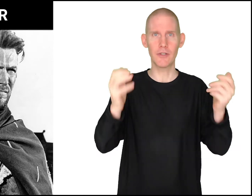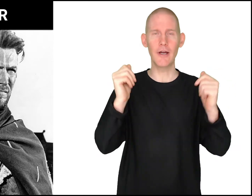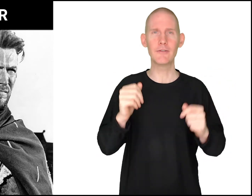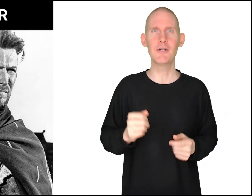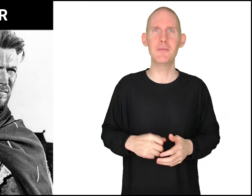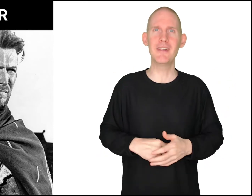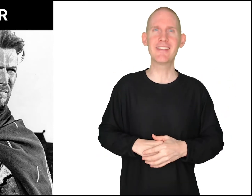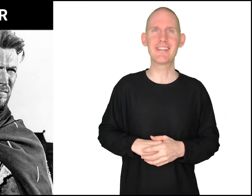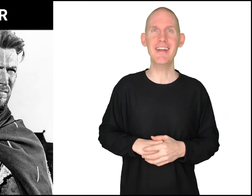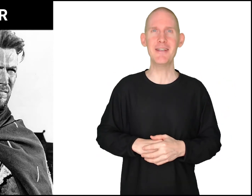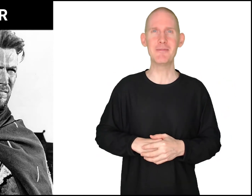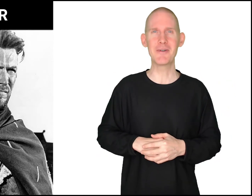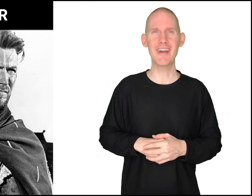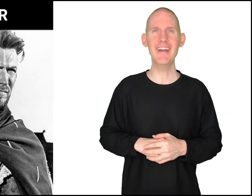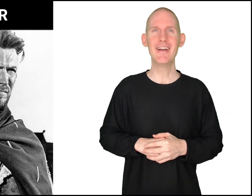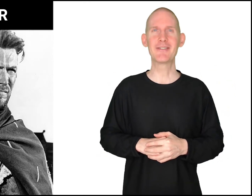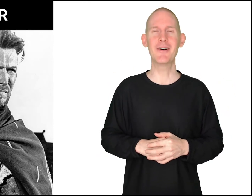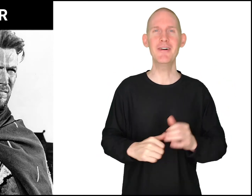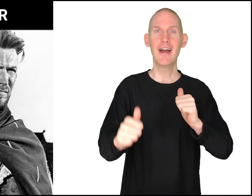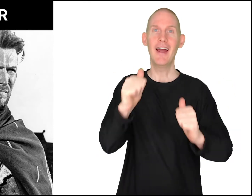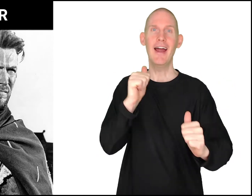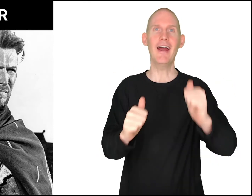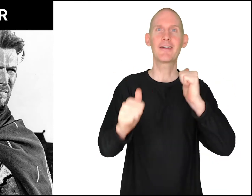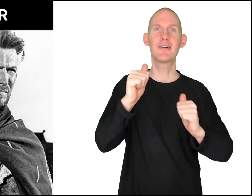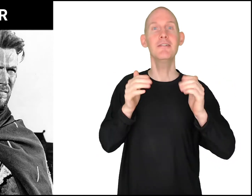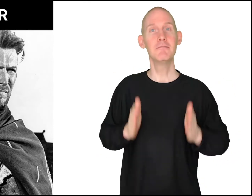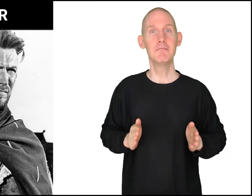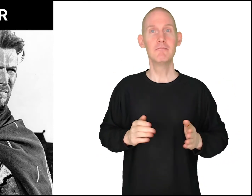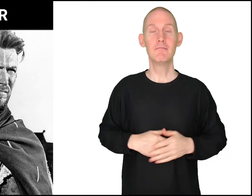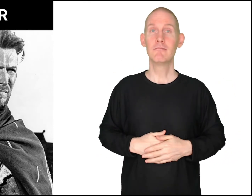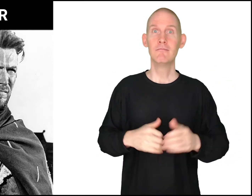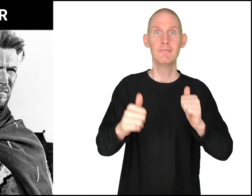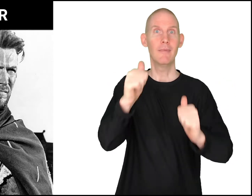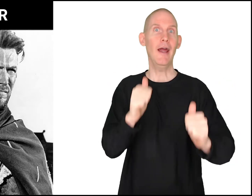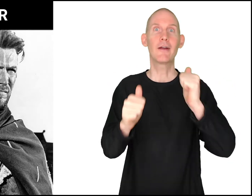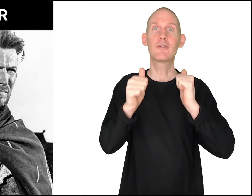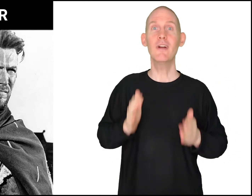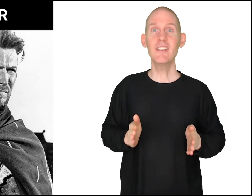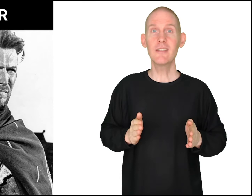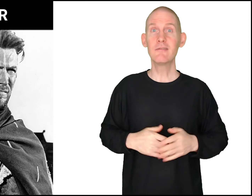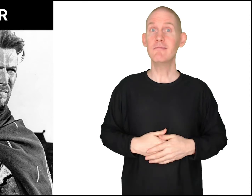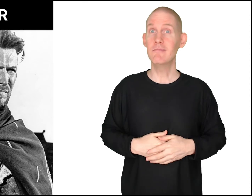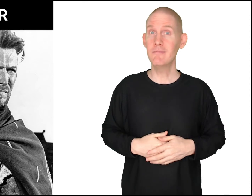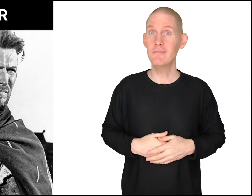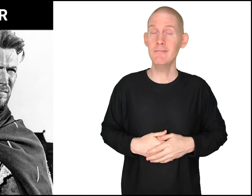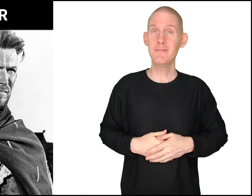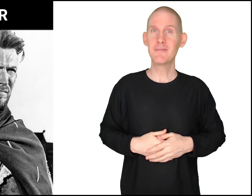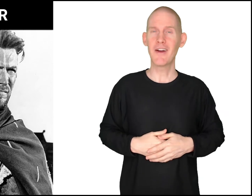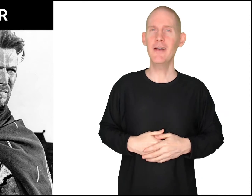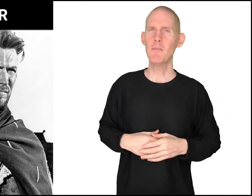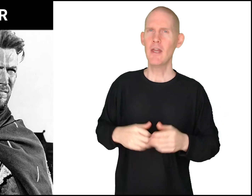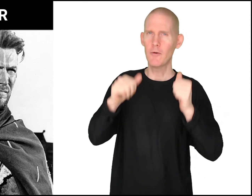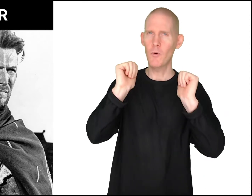sign's going to be the same. Okay, so actor, actress. All right, one